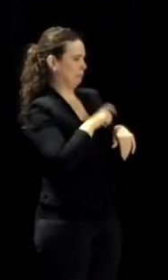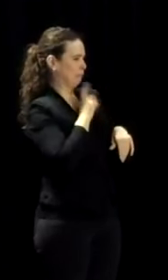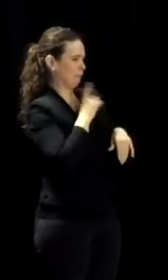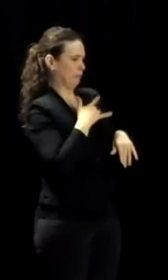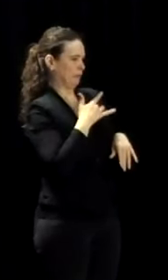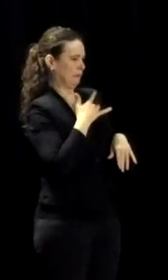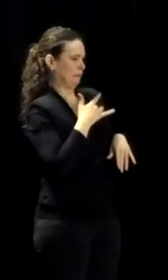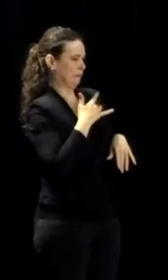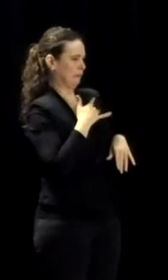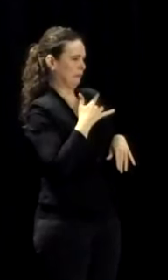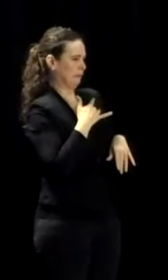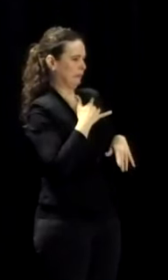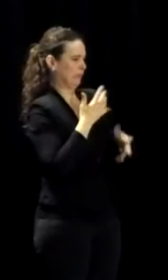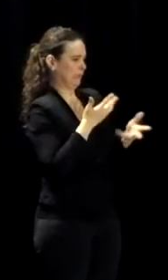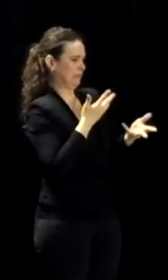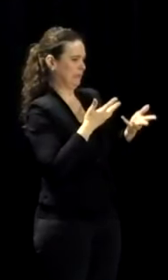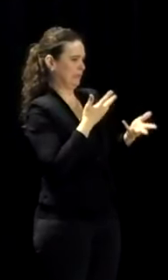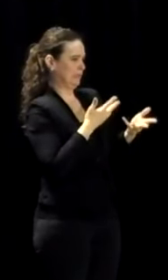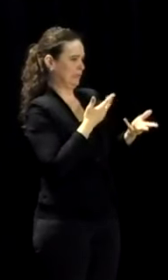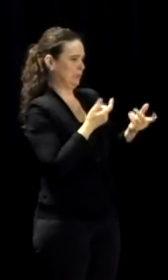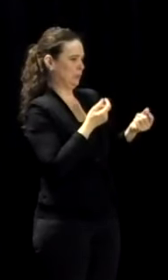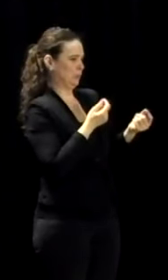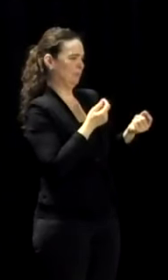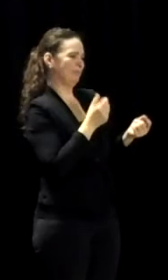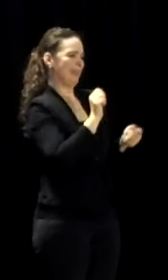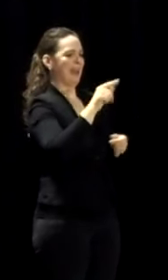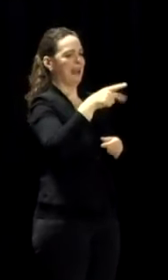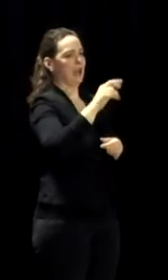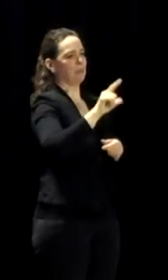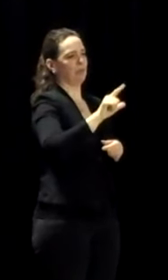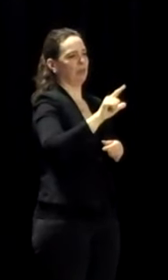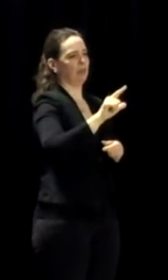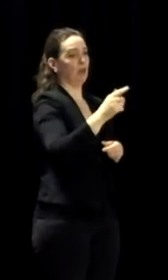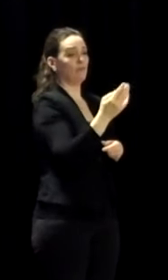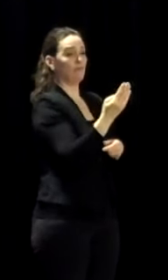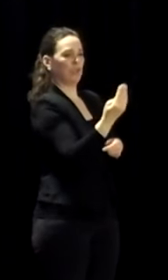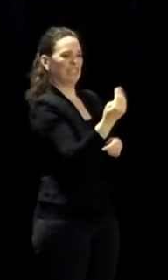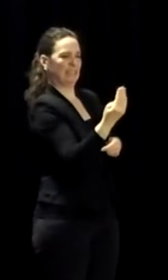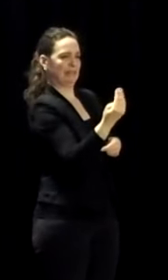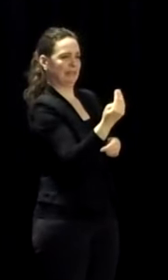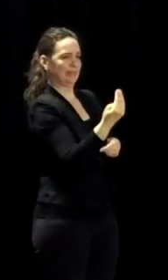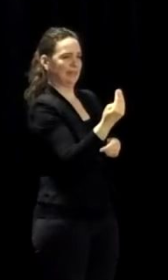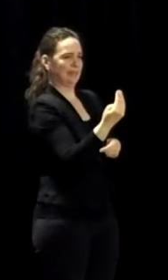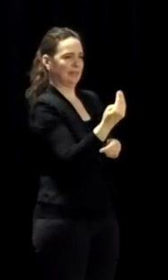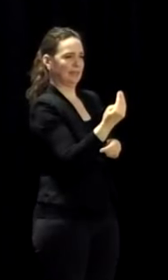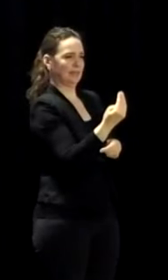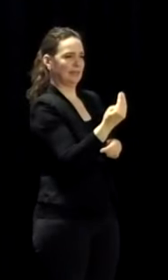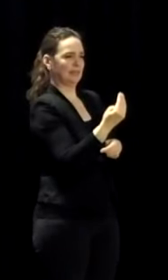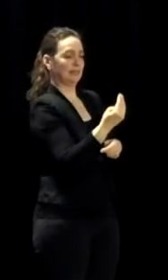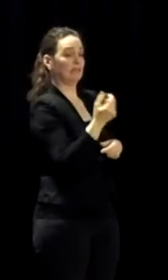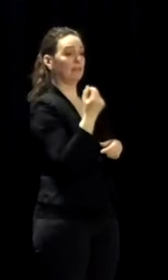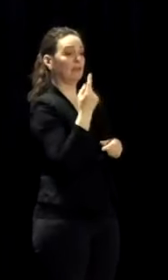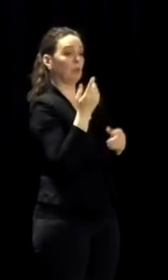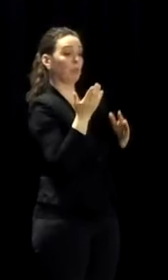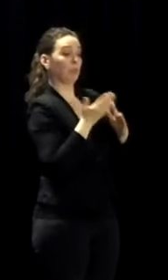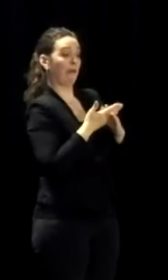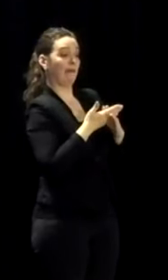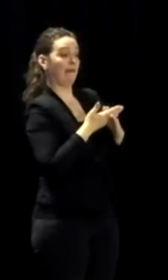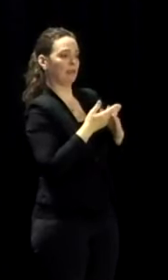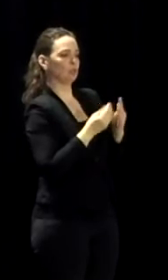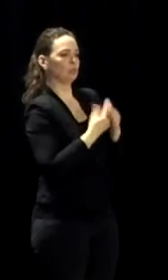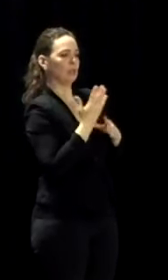could go, and we came up with a date of April 14th, right on there, right after spring break. I think it's a good call